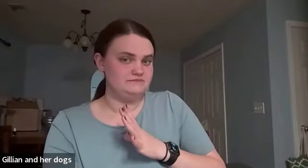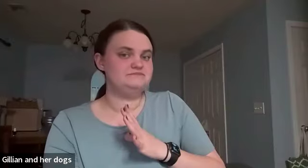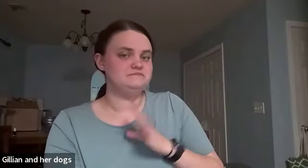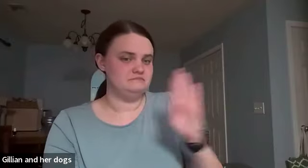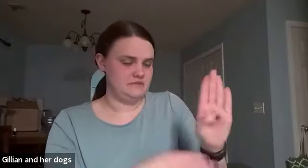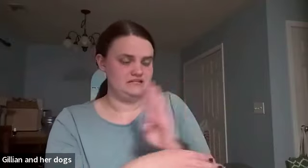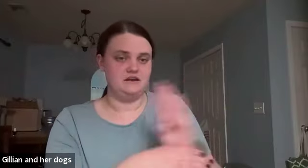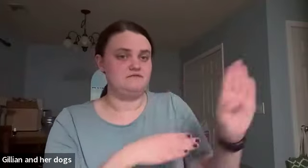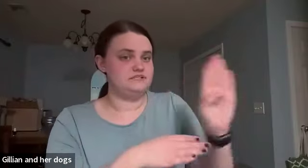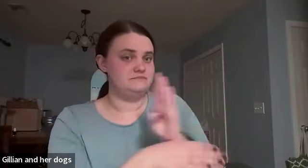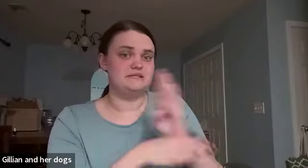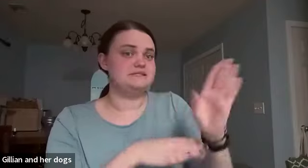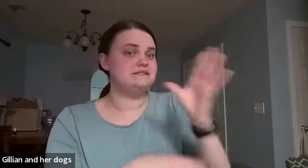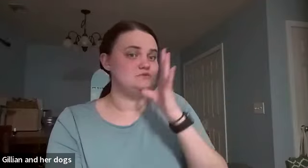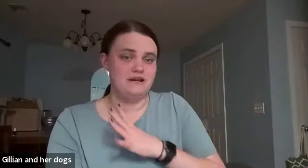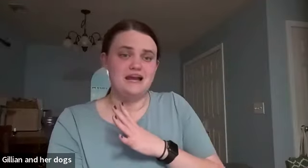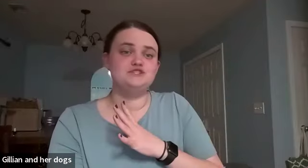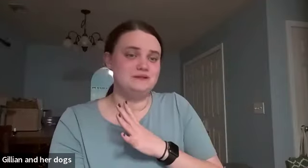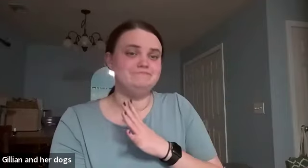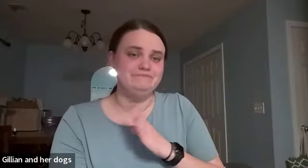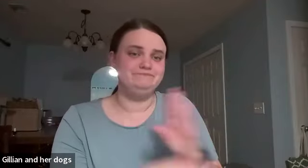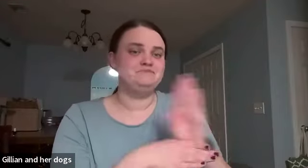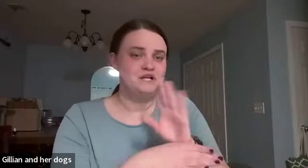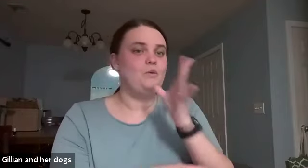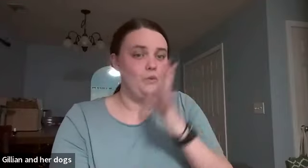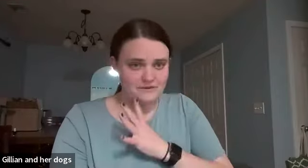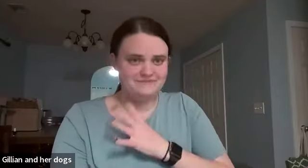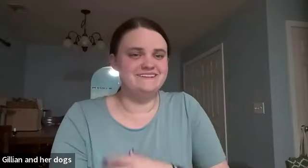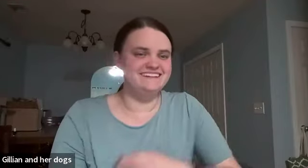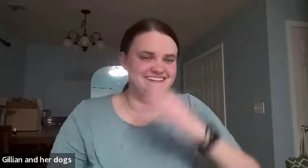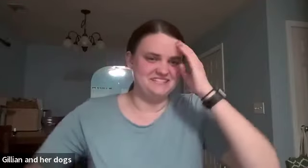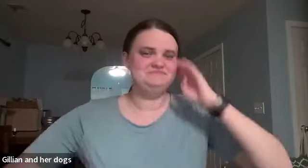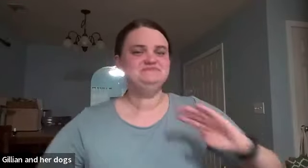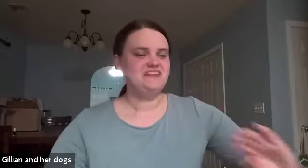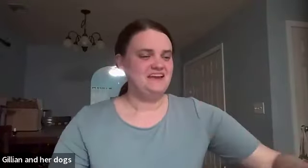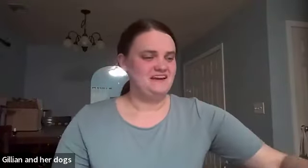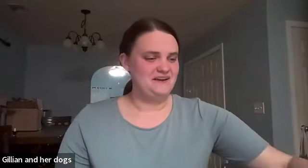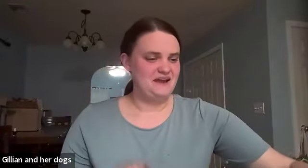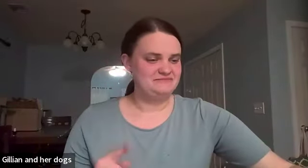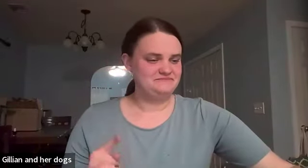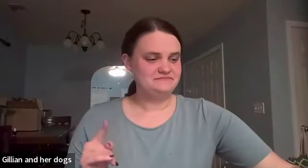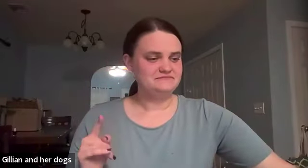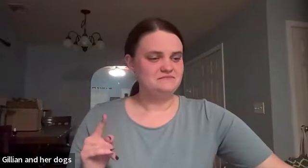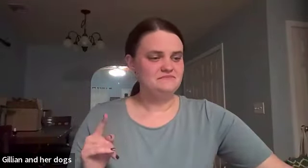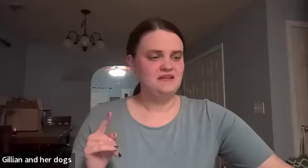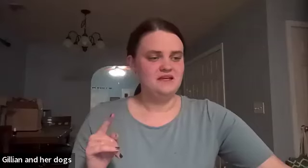woman. I did not voice it. Businesswoman. I just went, woman. Okay.